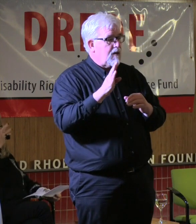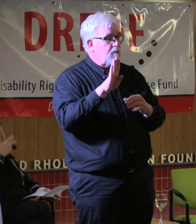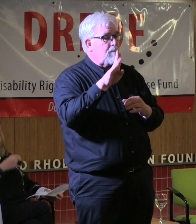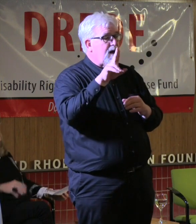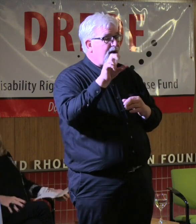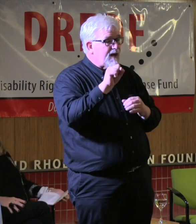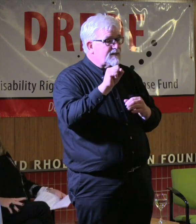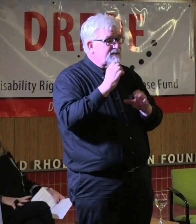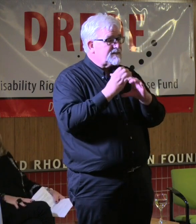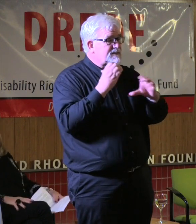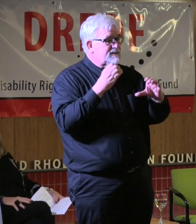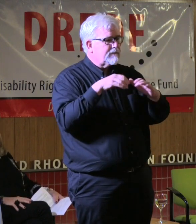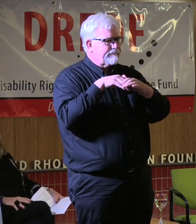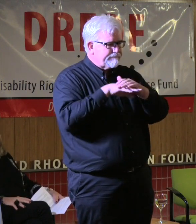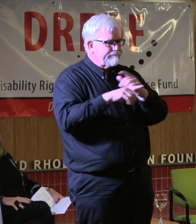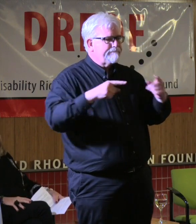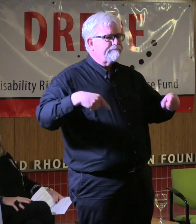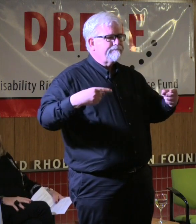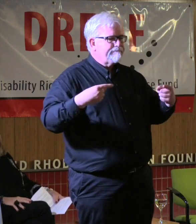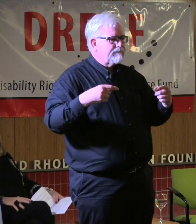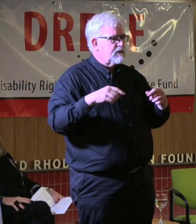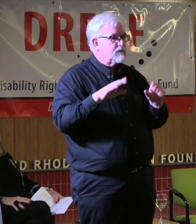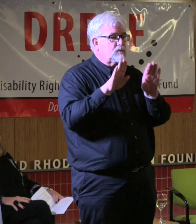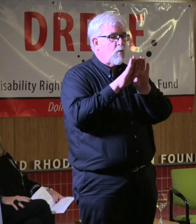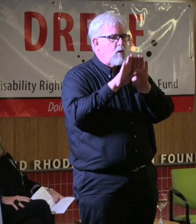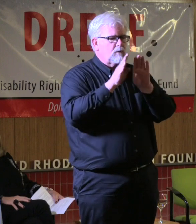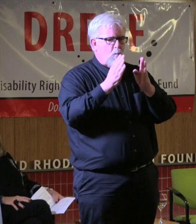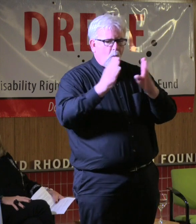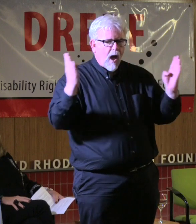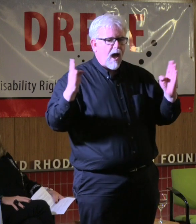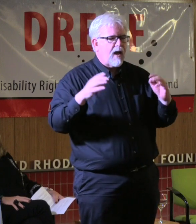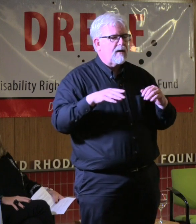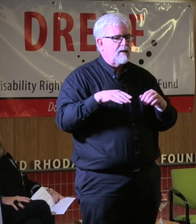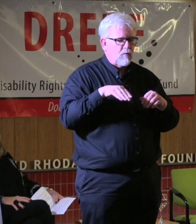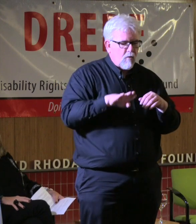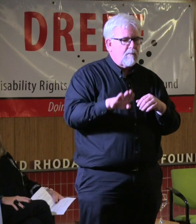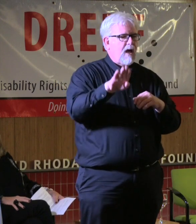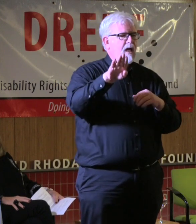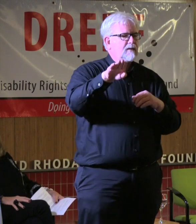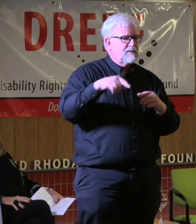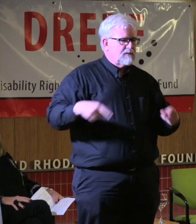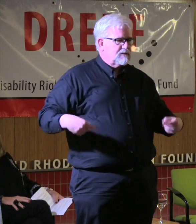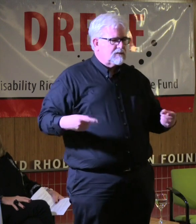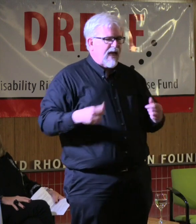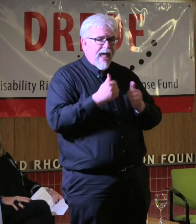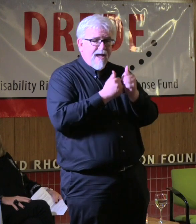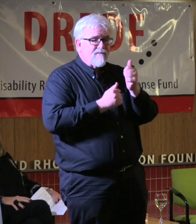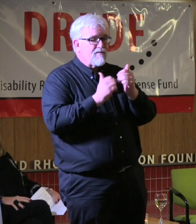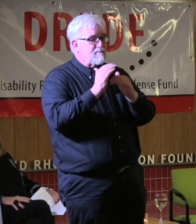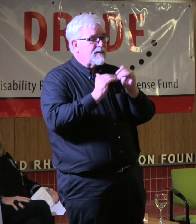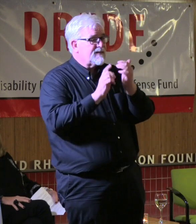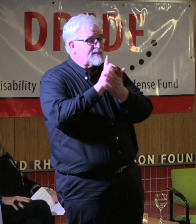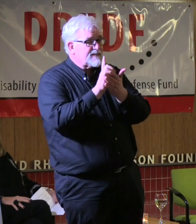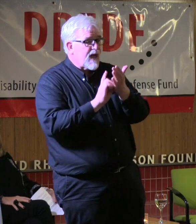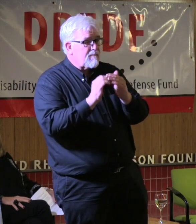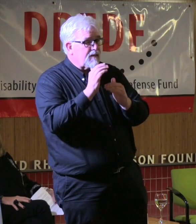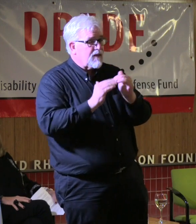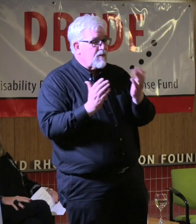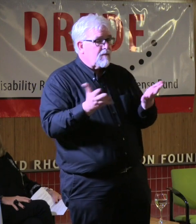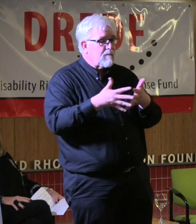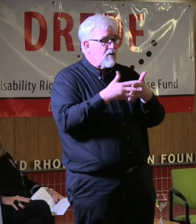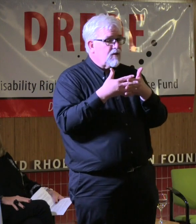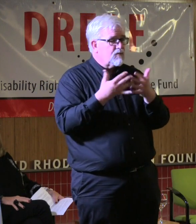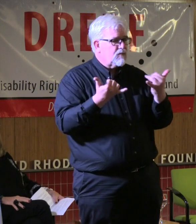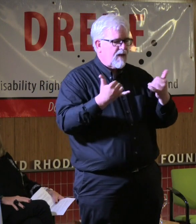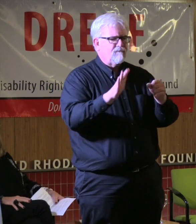mentioned the curb cuts, widened doors, ramps. Every building designed and built in America today